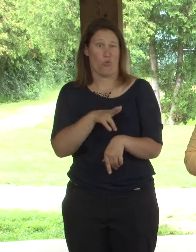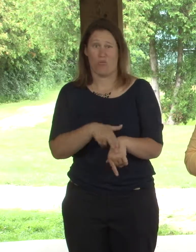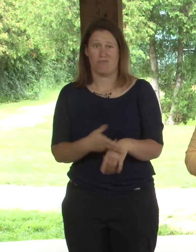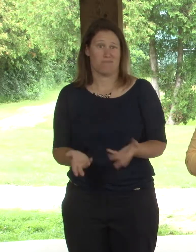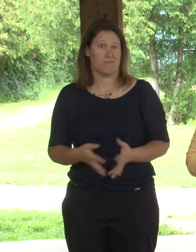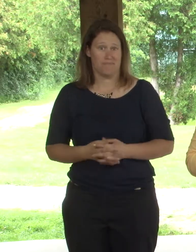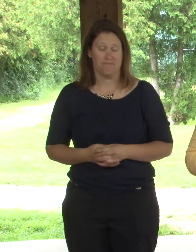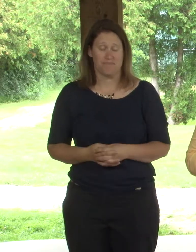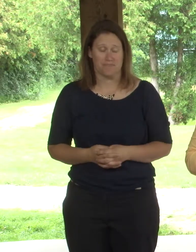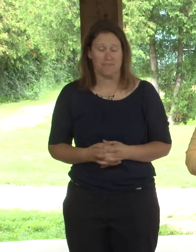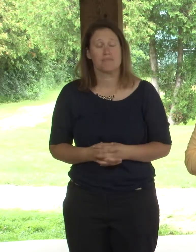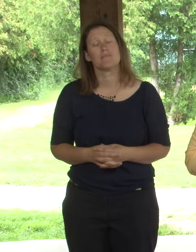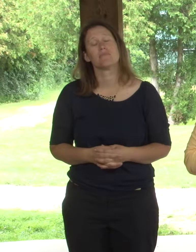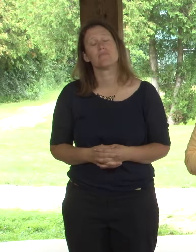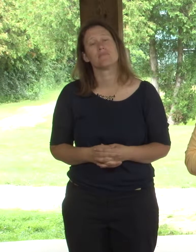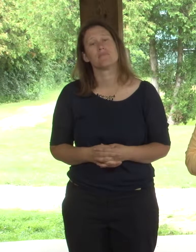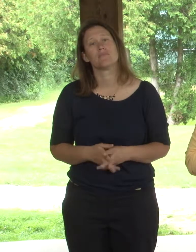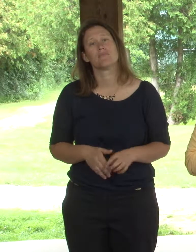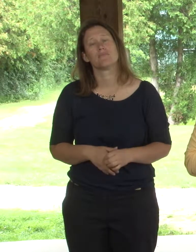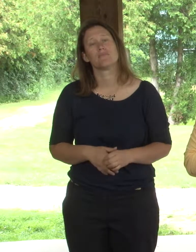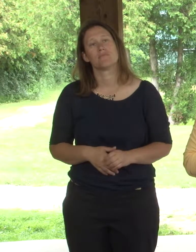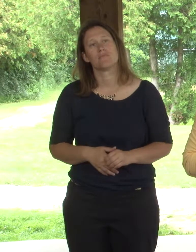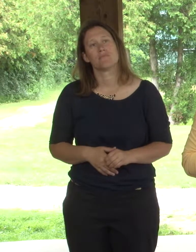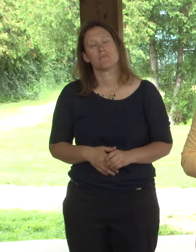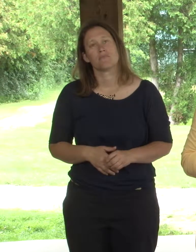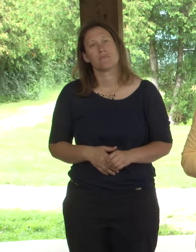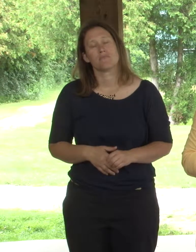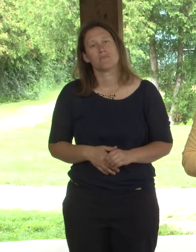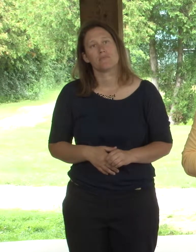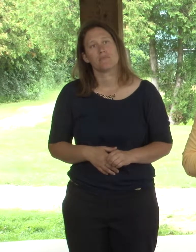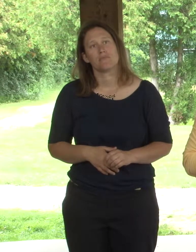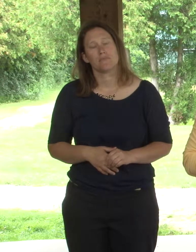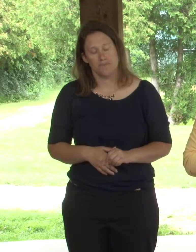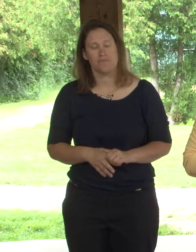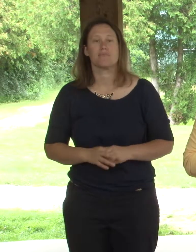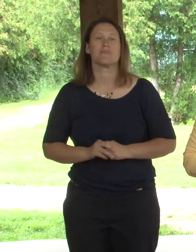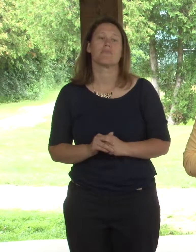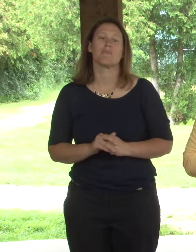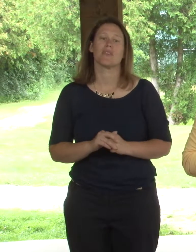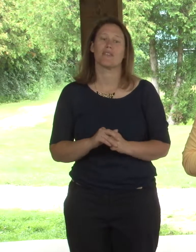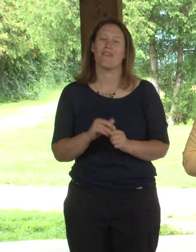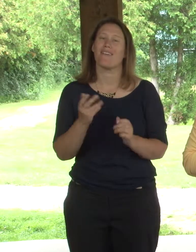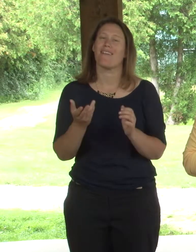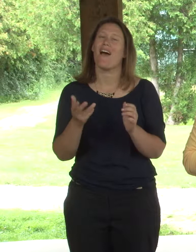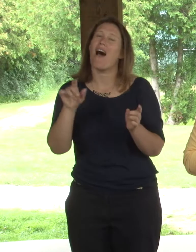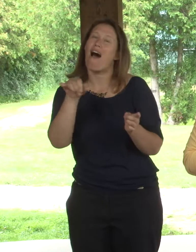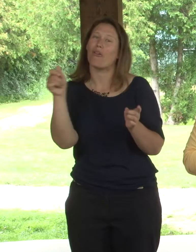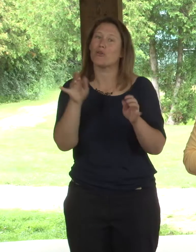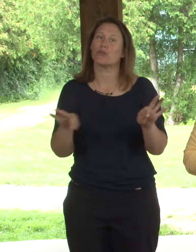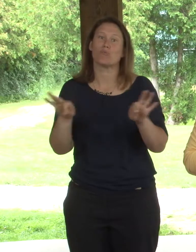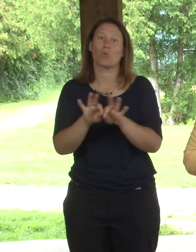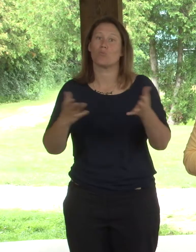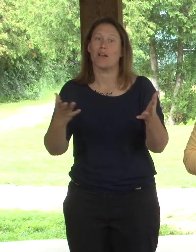feet. Other things that I think are important is that, as I said, that sensation. And if we